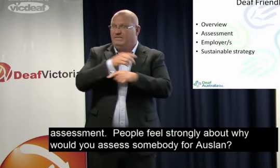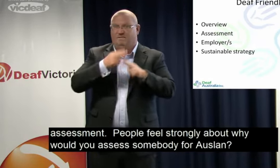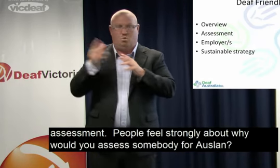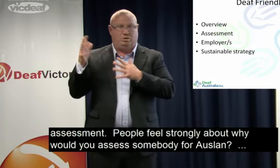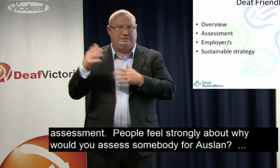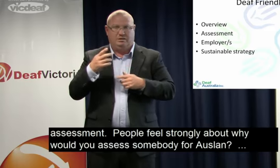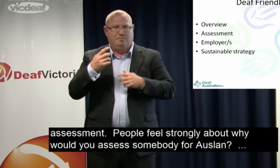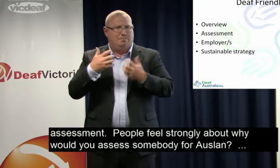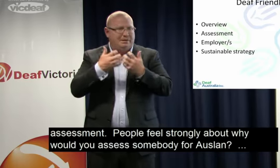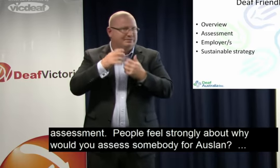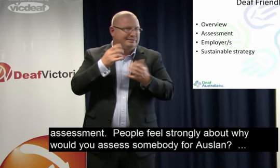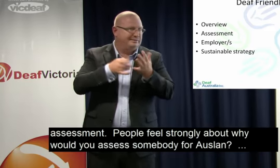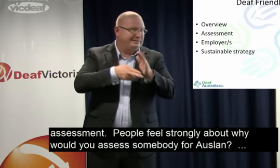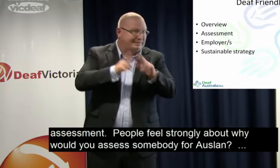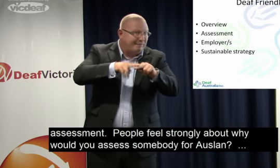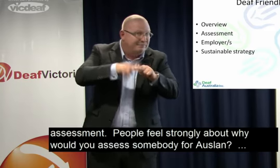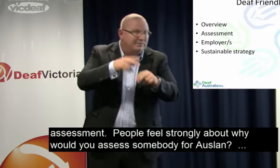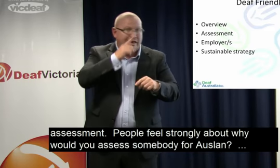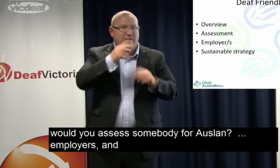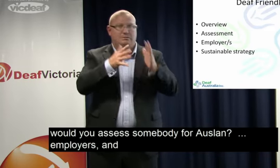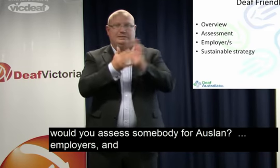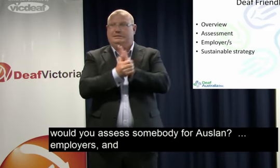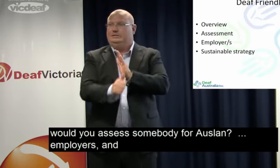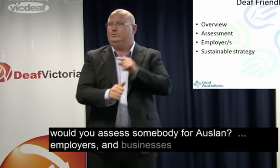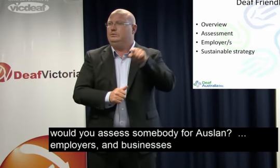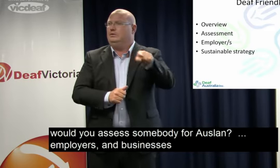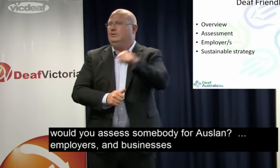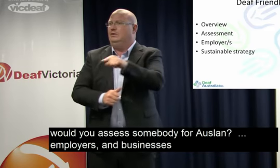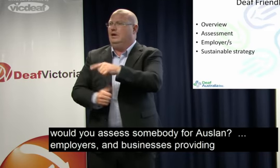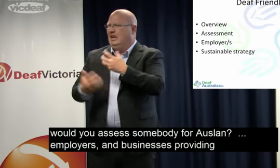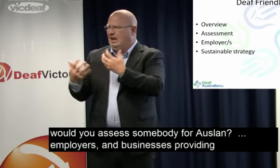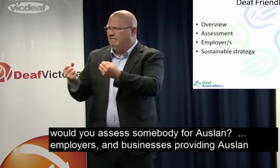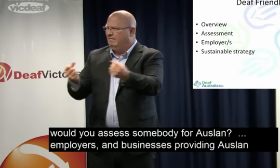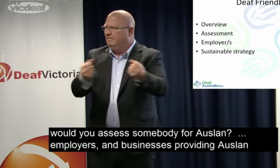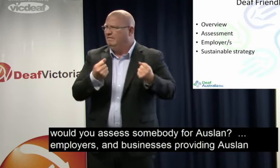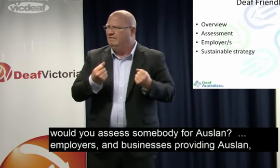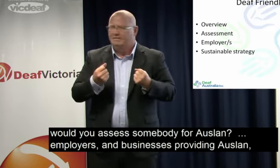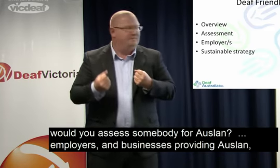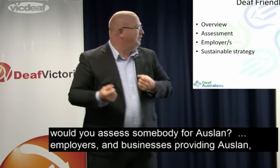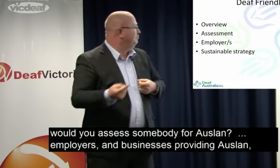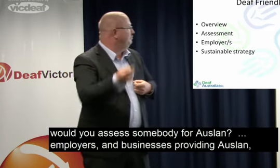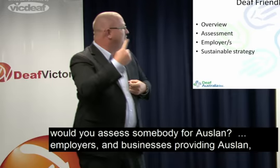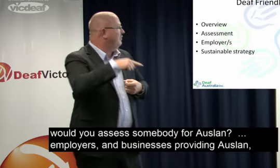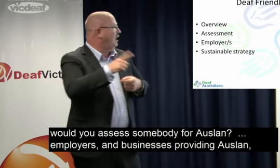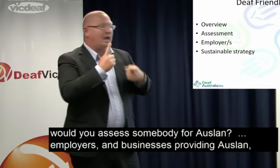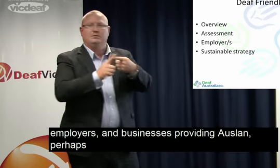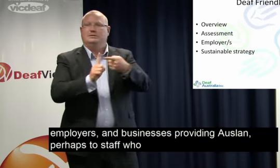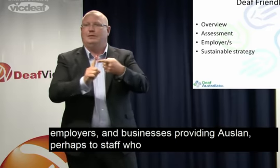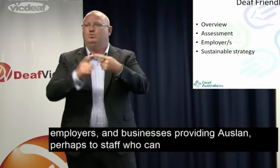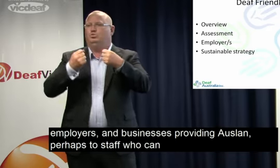Employers and businesses providing Auslan for perhaps staff who can sign. We do have staff who are skilled in Auslan